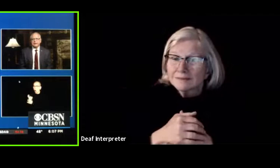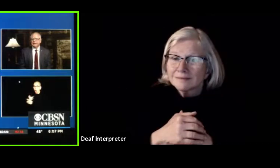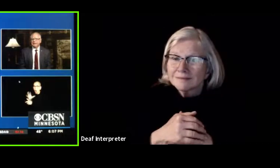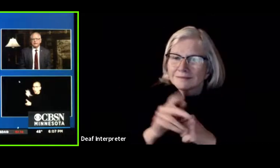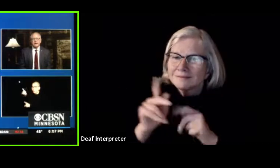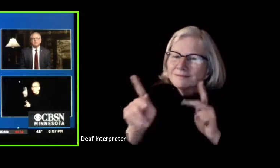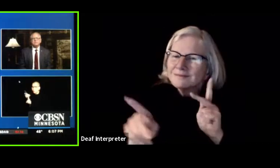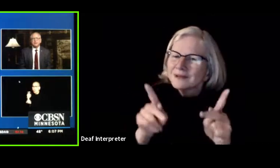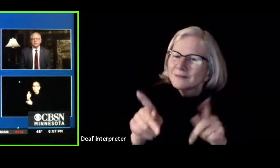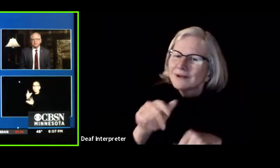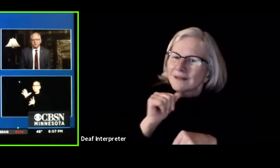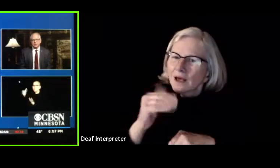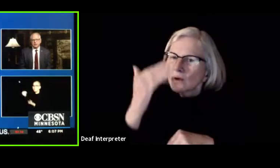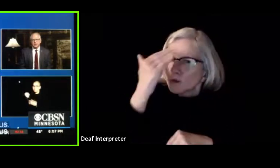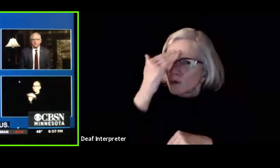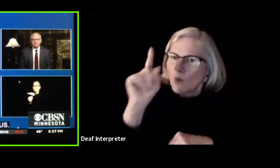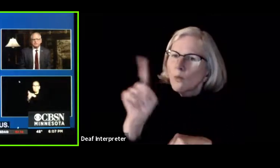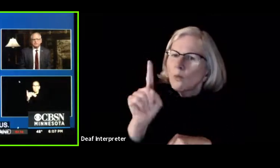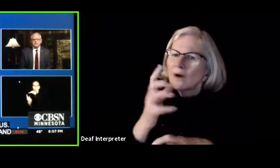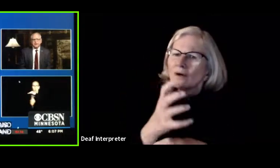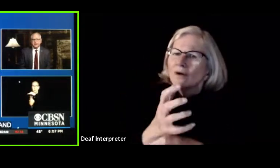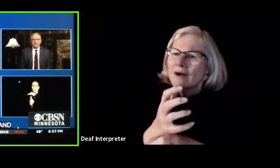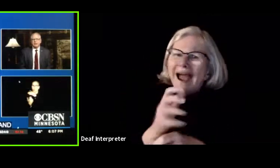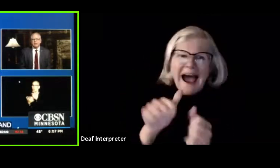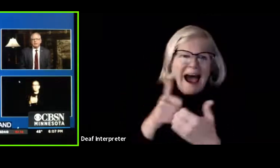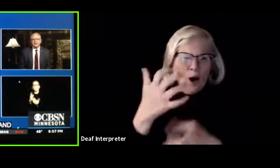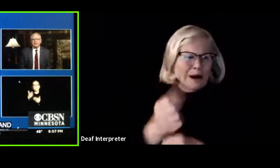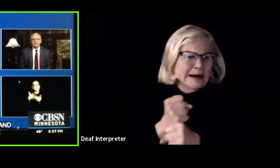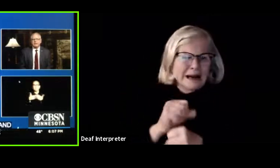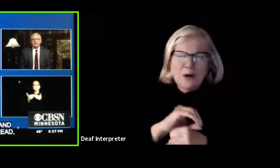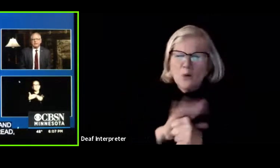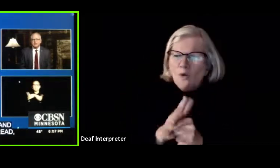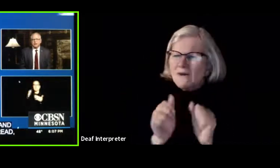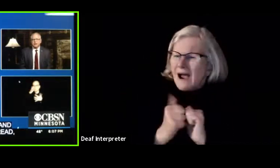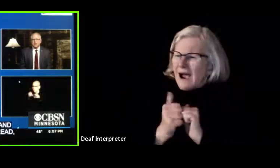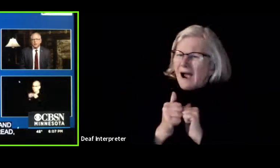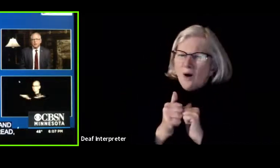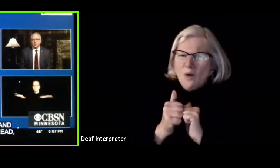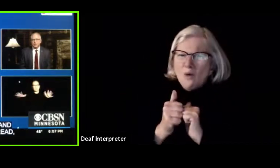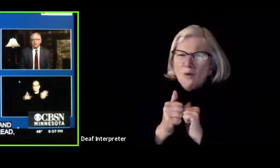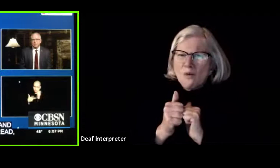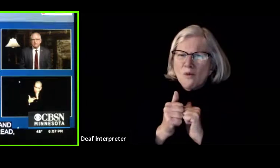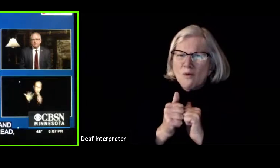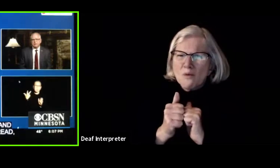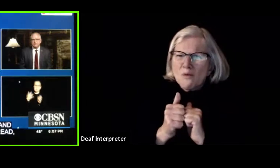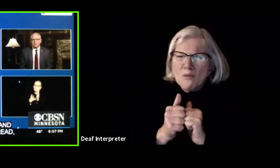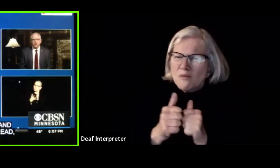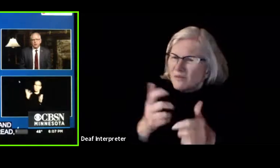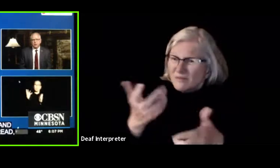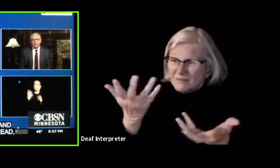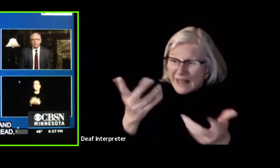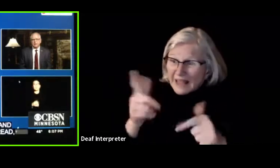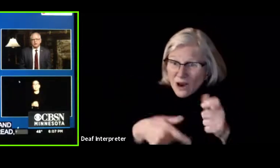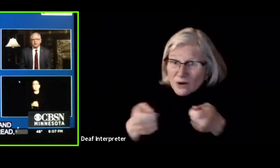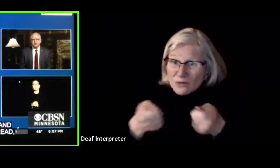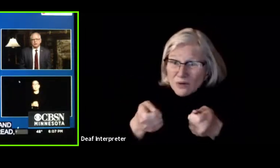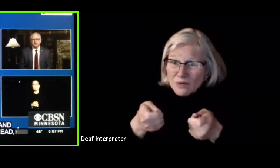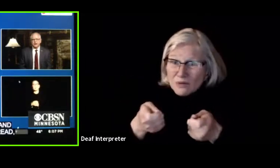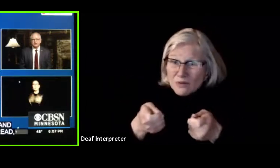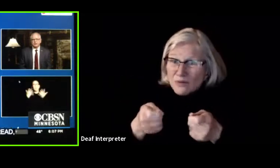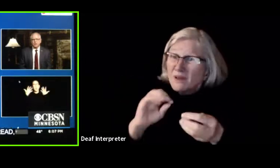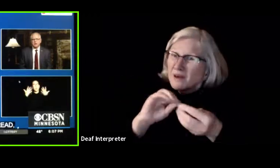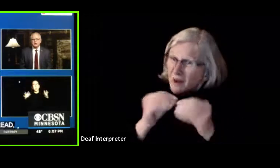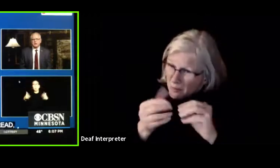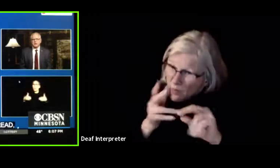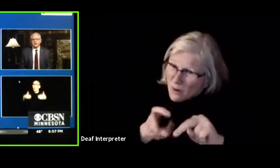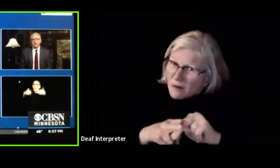spread exponentially grows. And COVID-19 is already overwhelming our businesses, overwhelming our schools, and